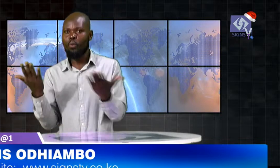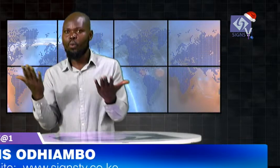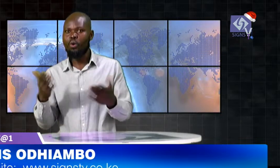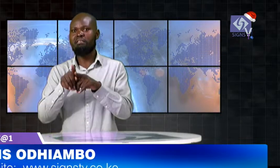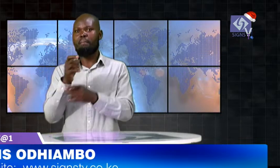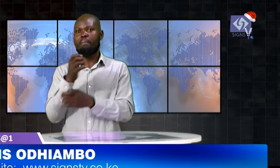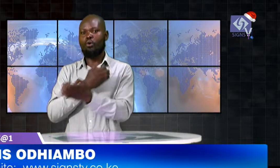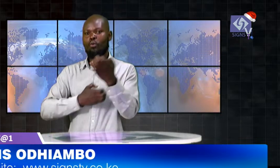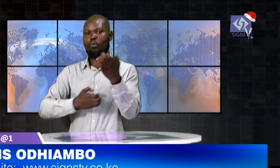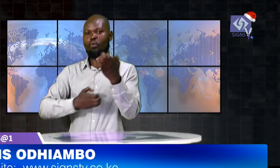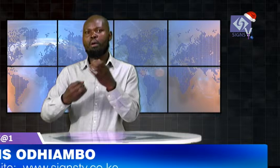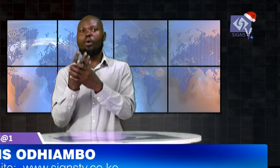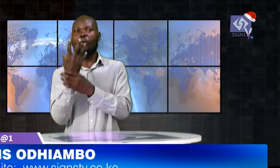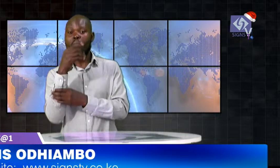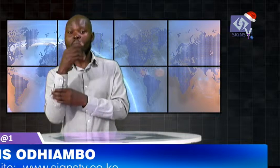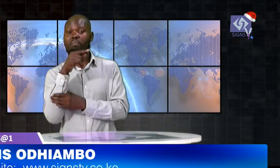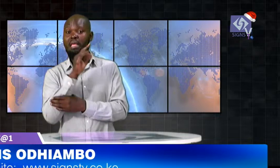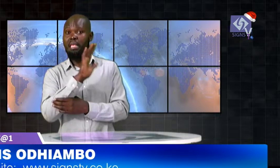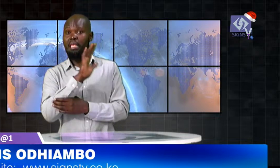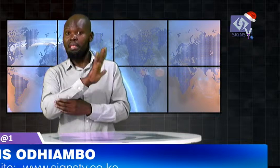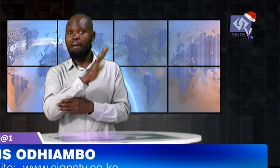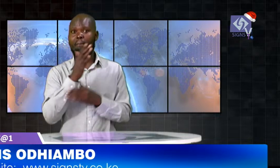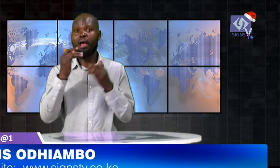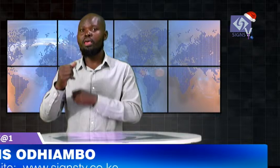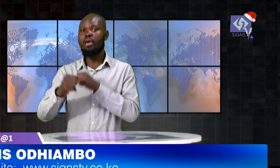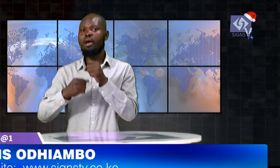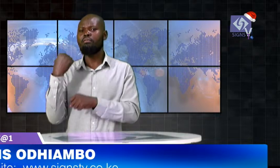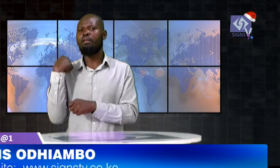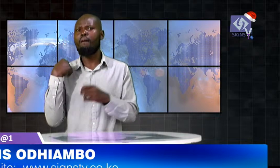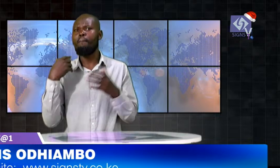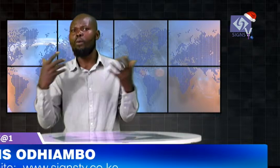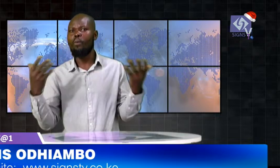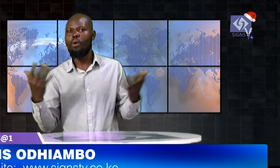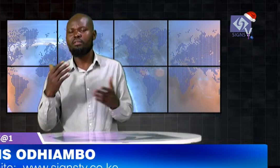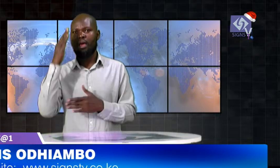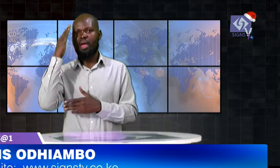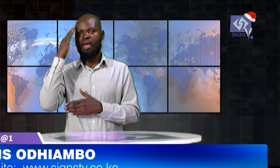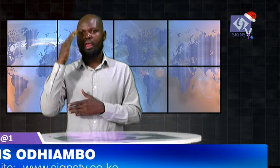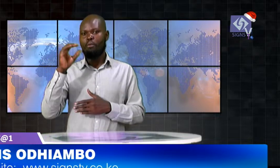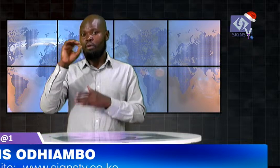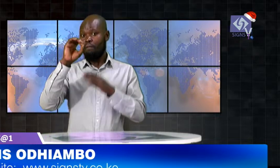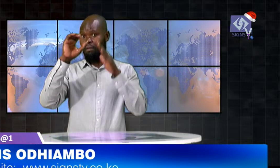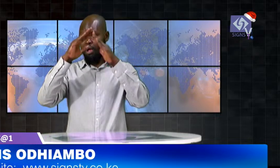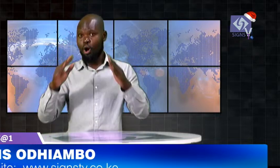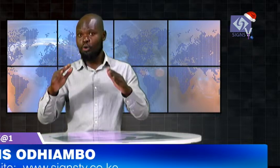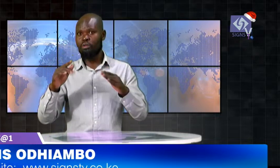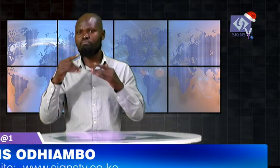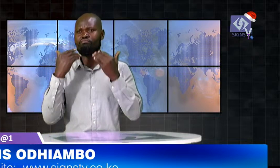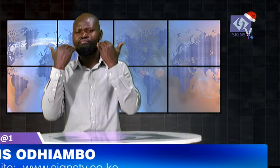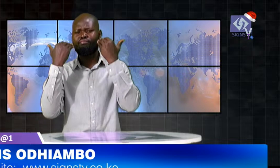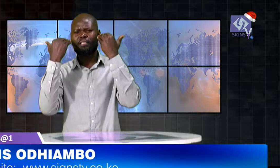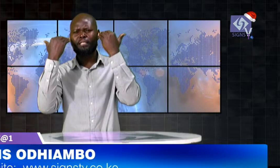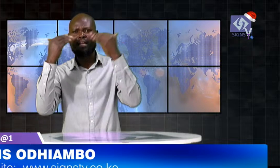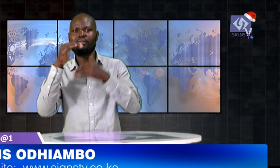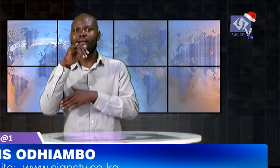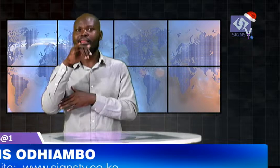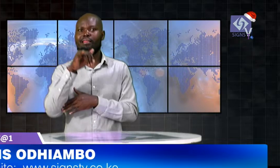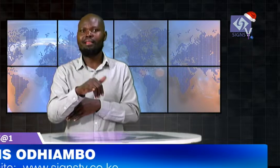bring Kenyans prosperity and economic growth. In his New Year's